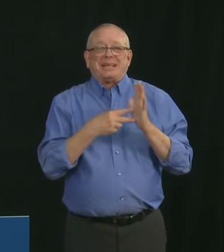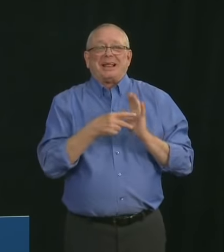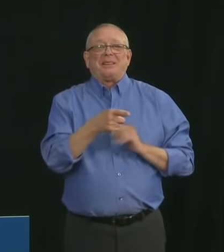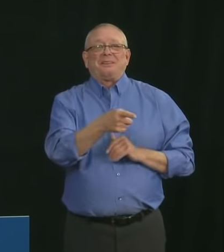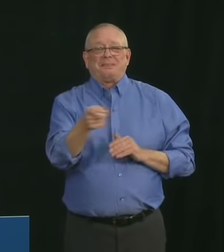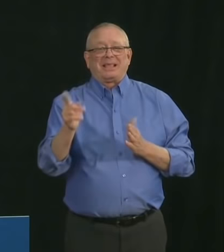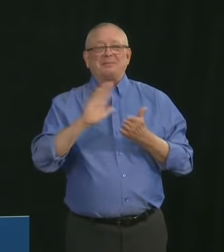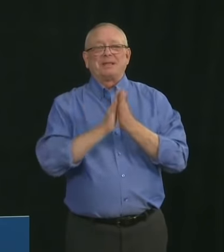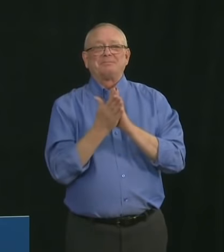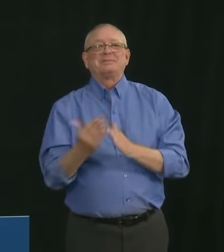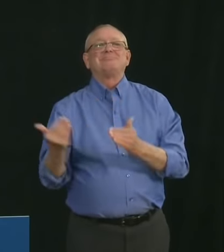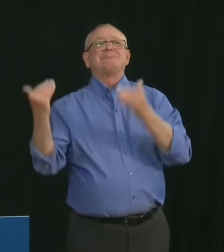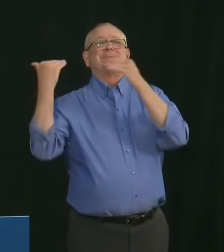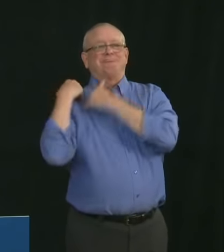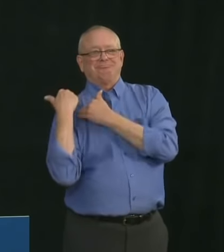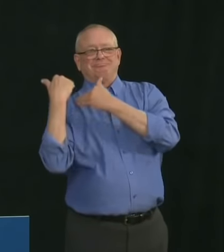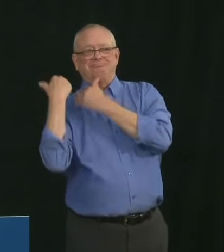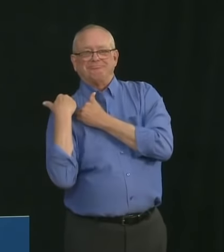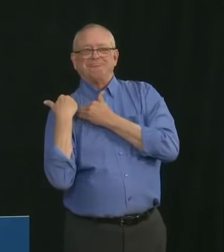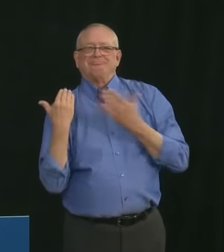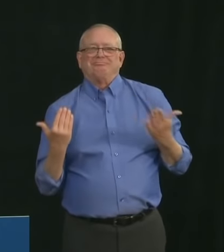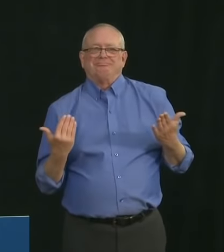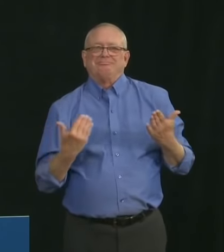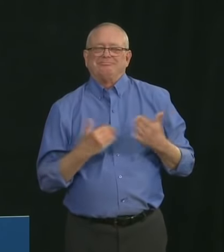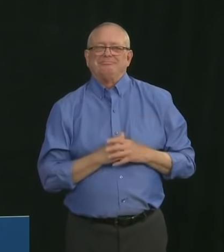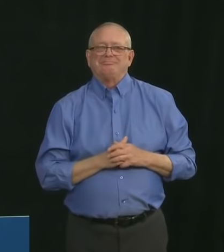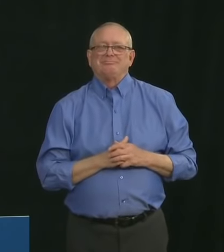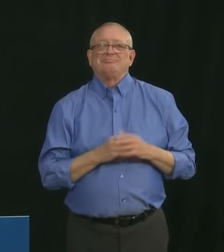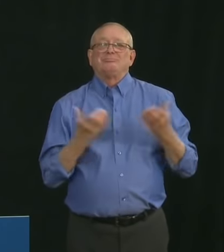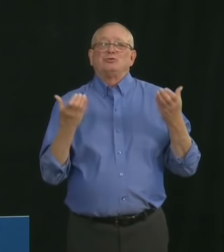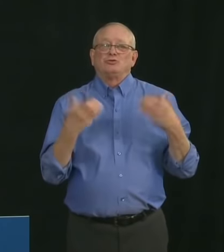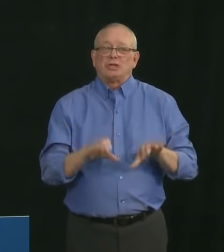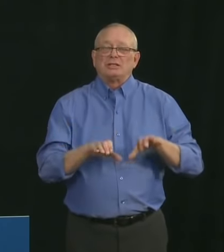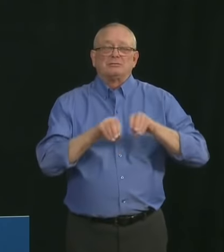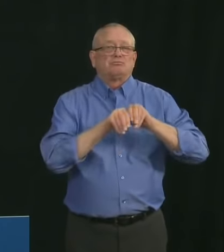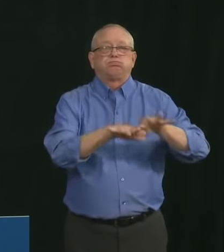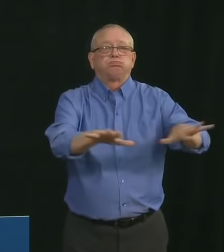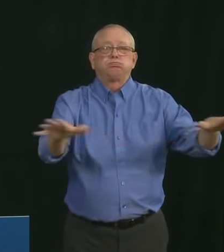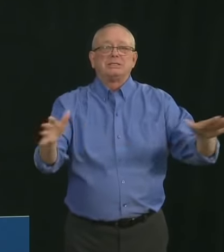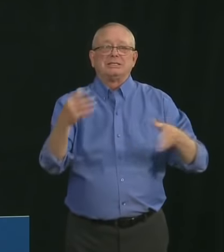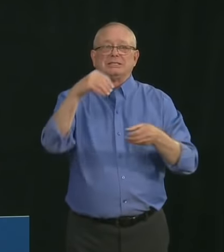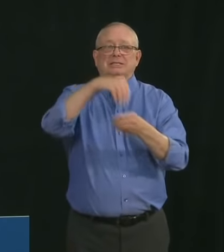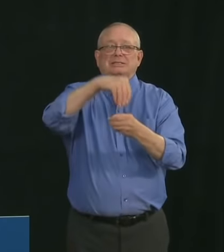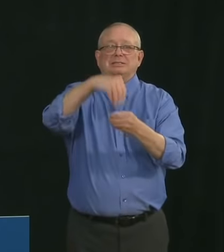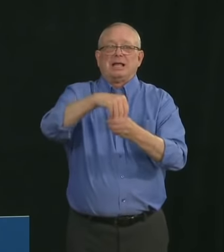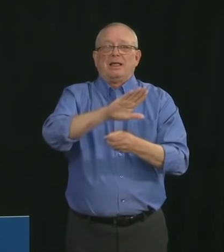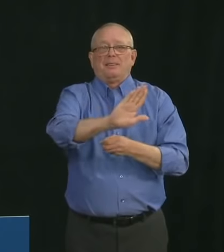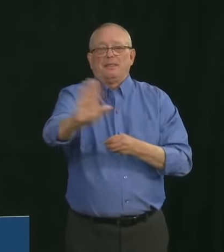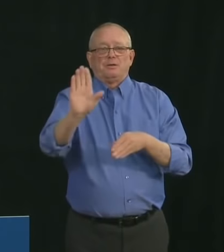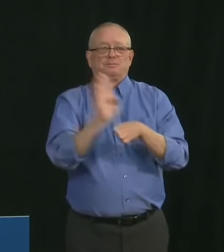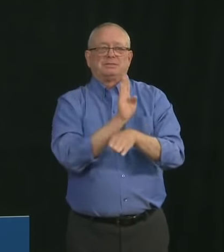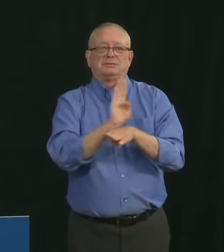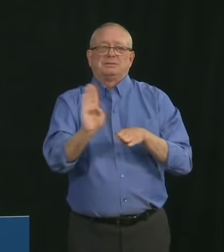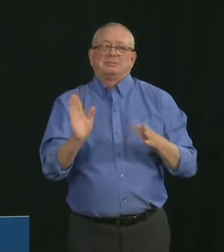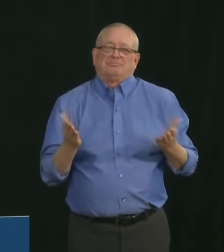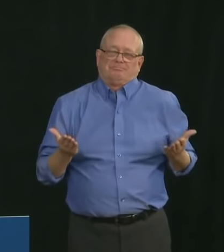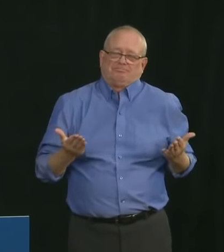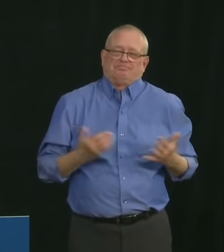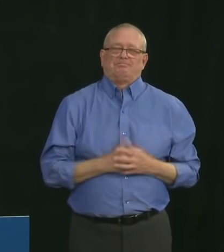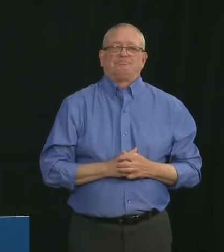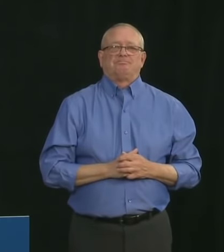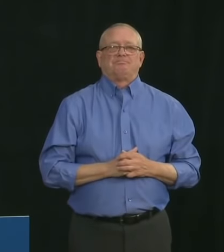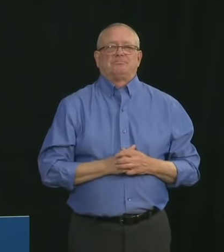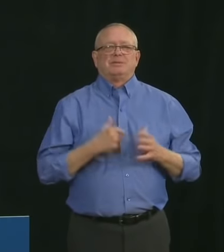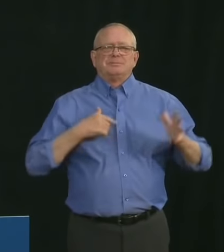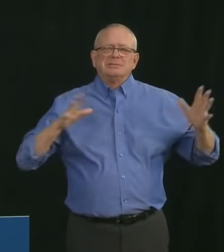that they're incurring upon themselves the chance for a large outbreak to happen. And I would encourage them to really consider